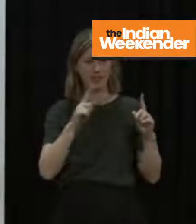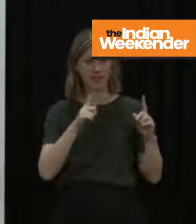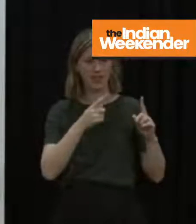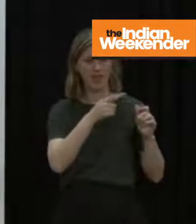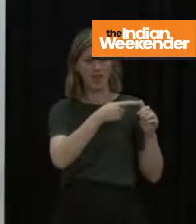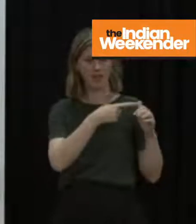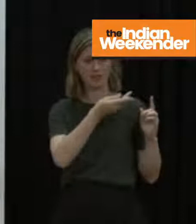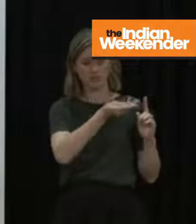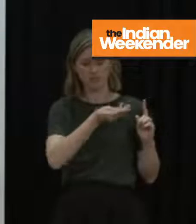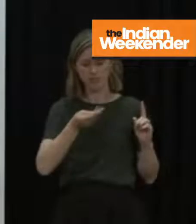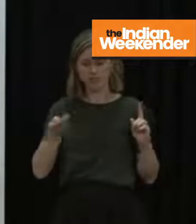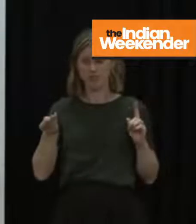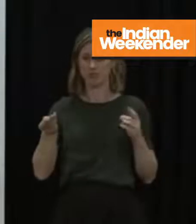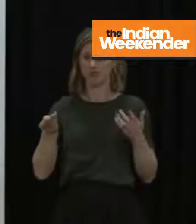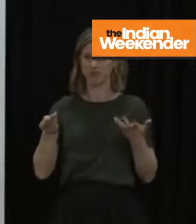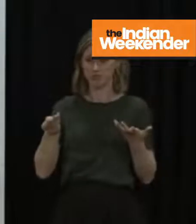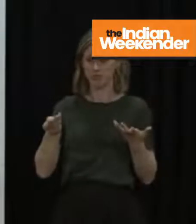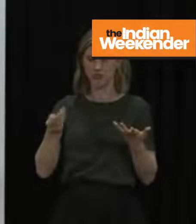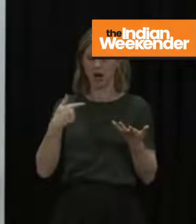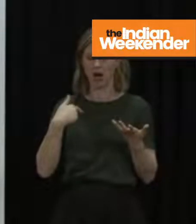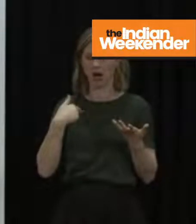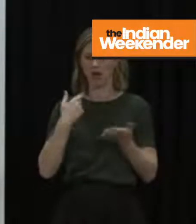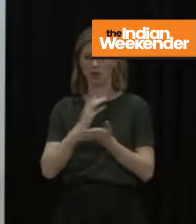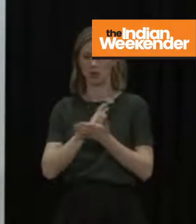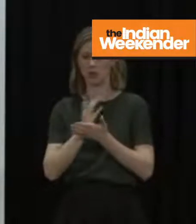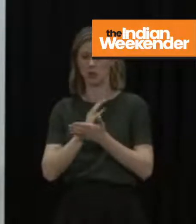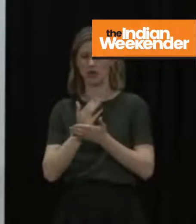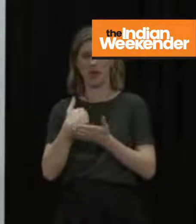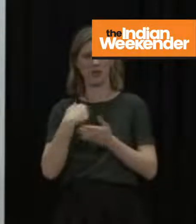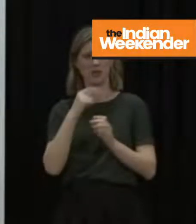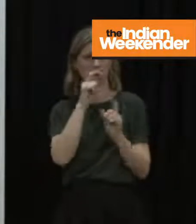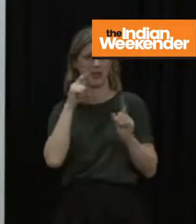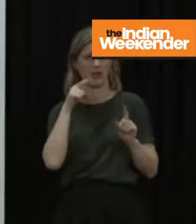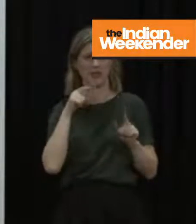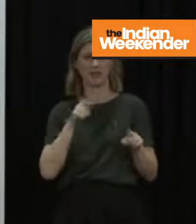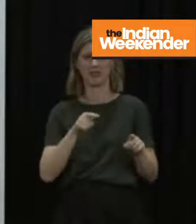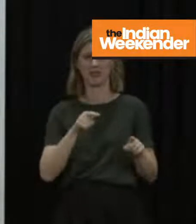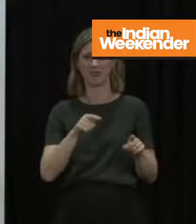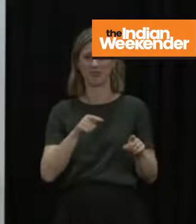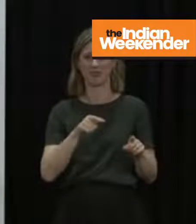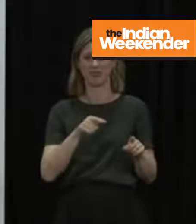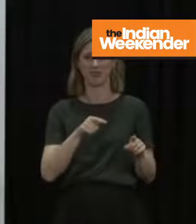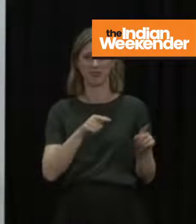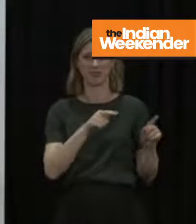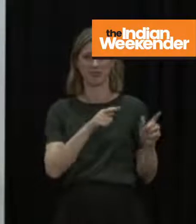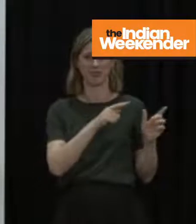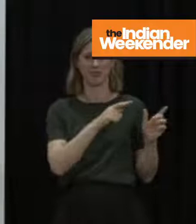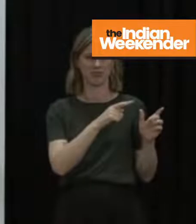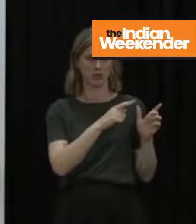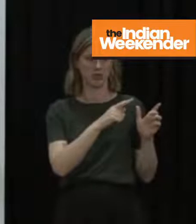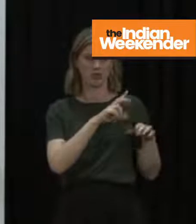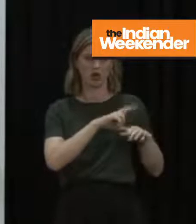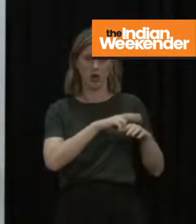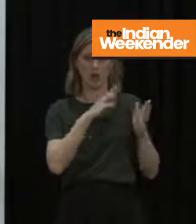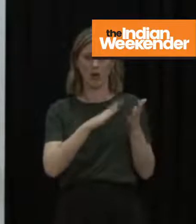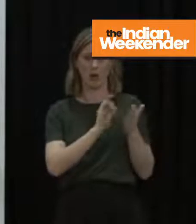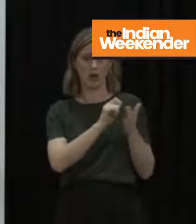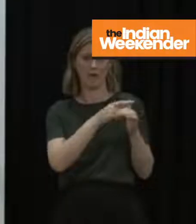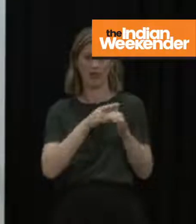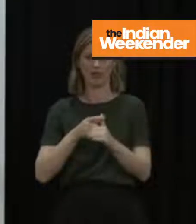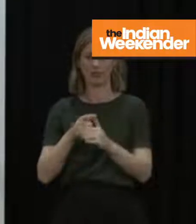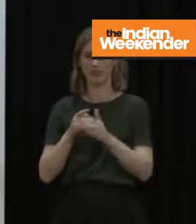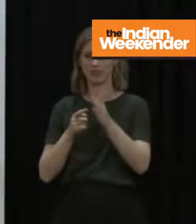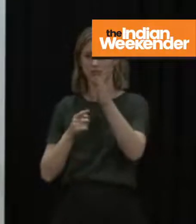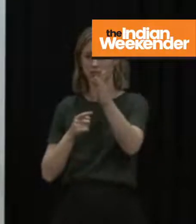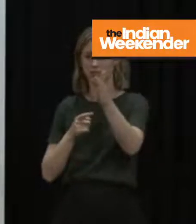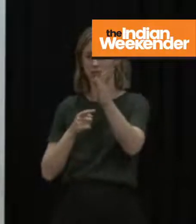advice coming through, I'm not even sure that I was especially aware of Dr. McElnay's advice, but I'd have to go back and check for you. Well,